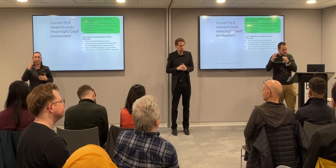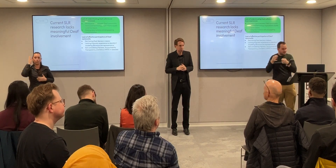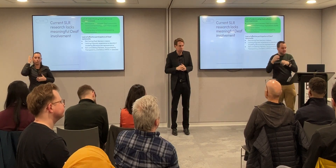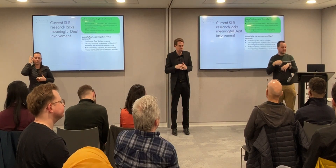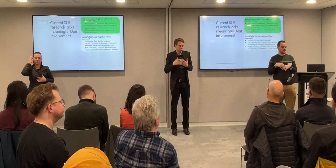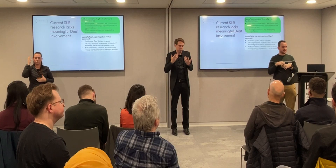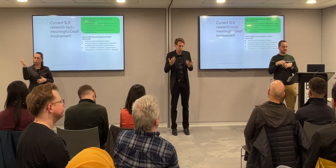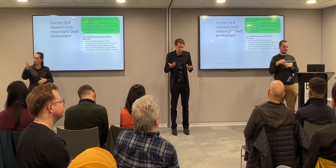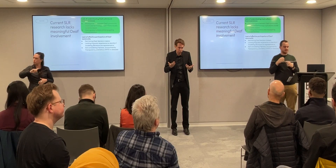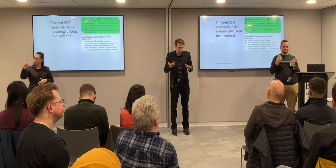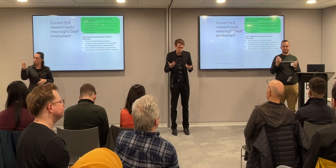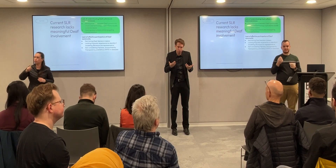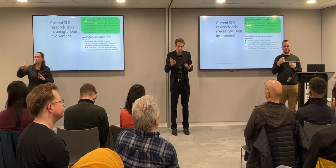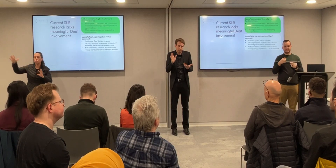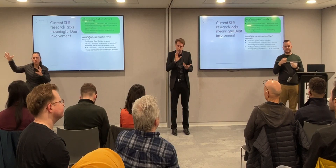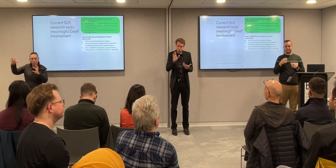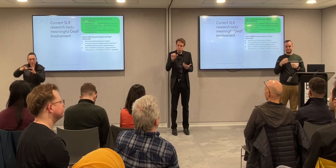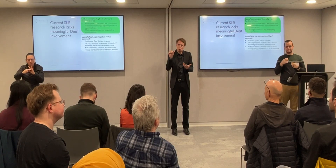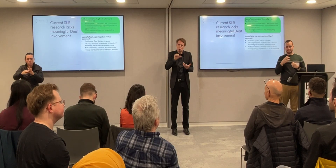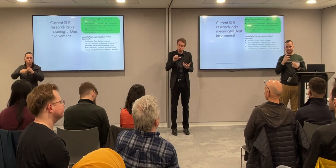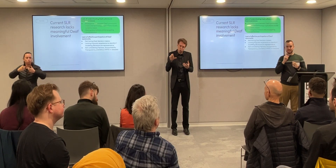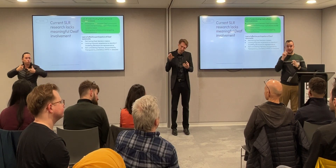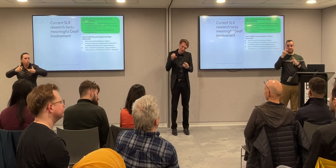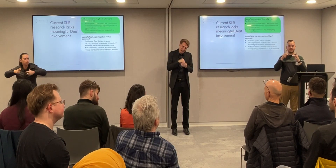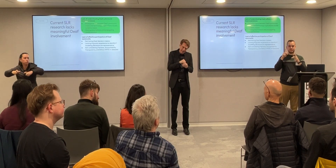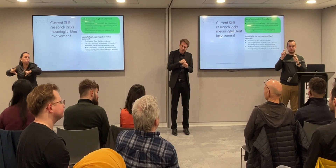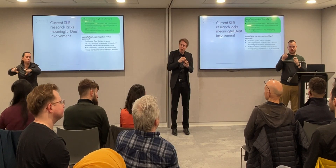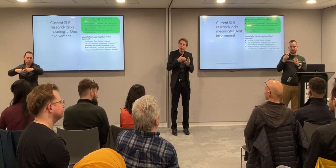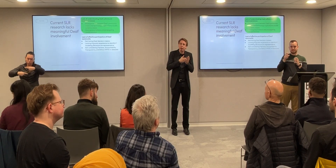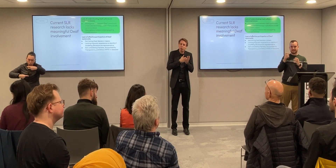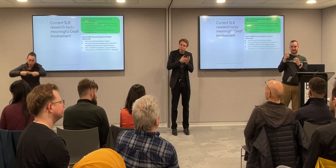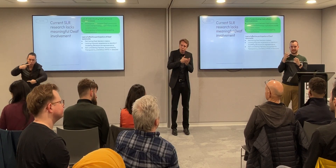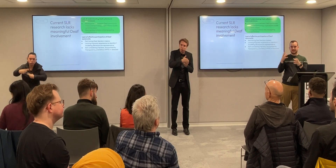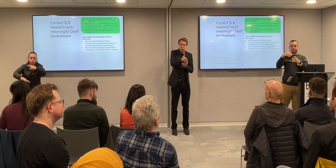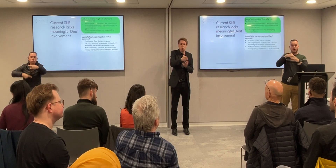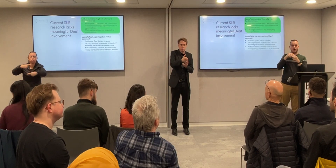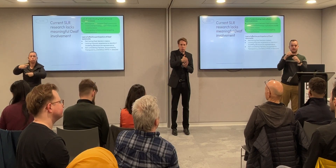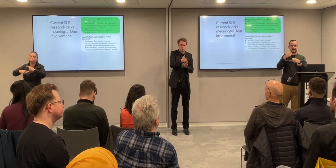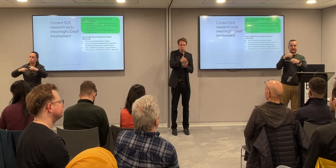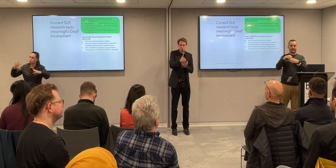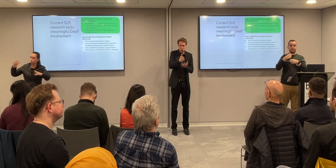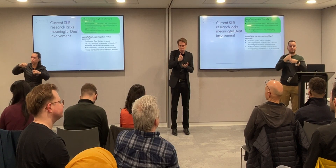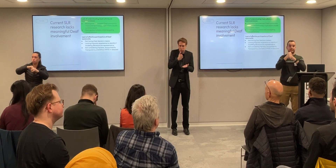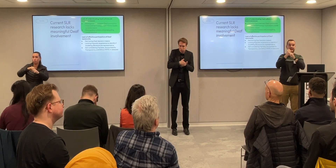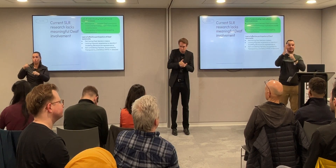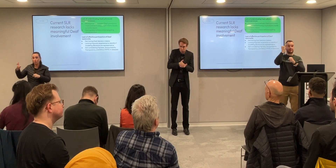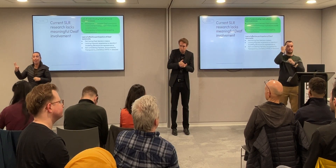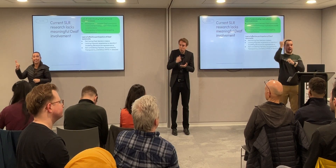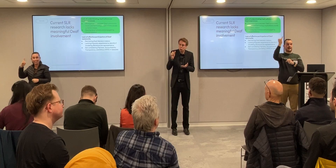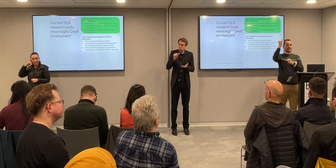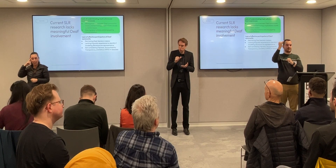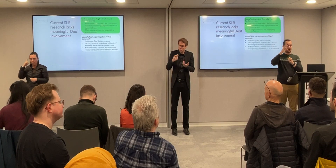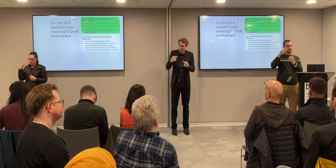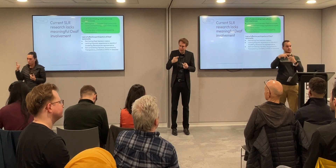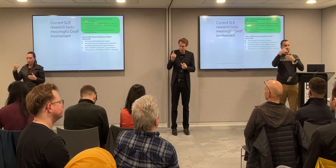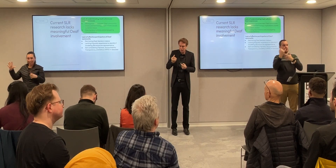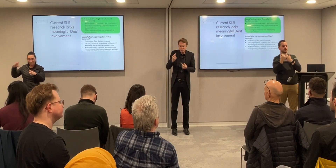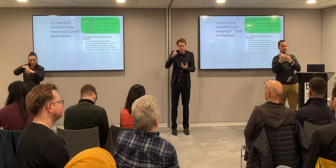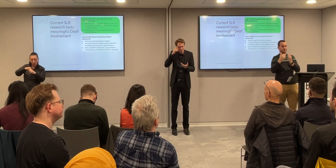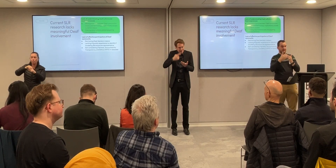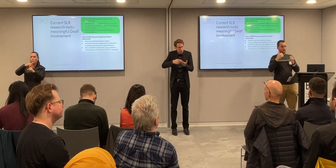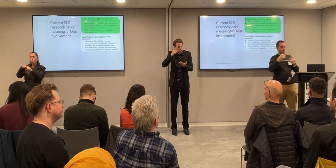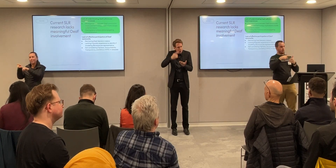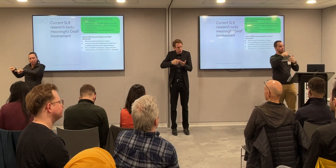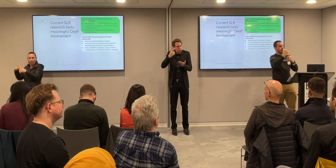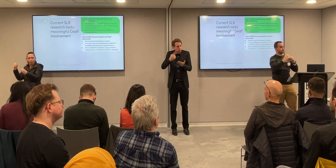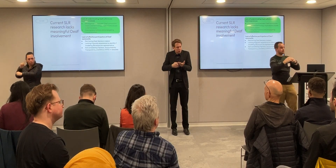it should be sustained, and it should be with decision-making abilities for that person. If